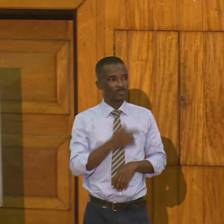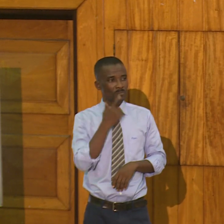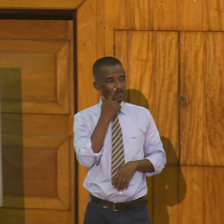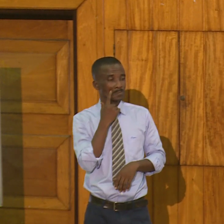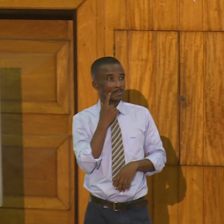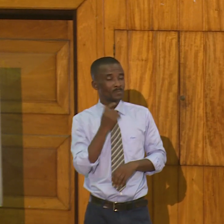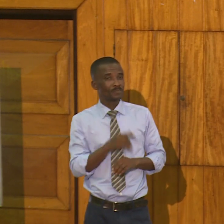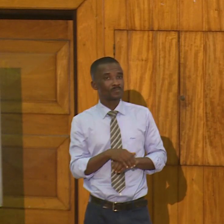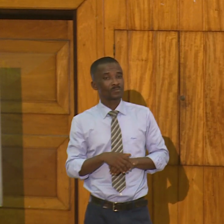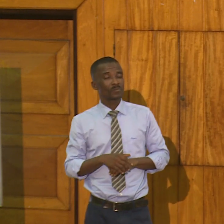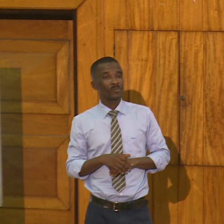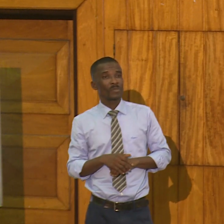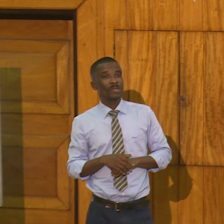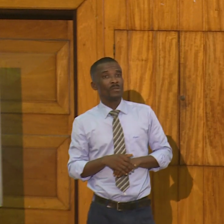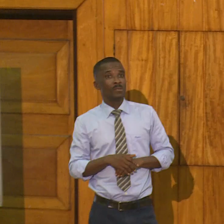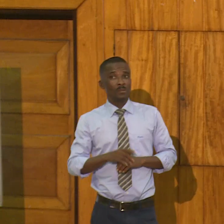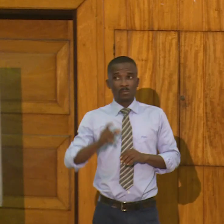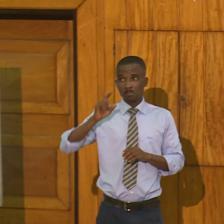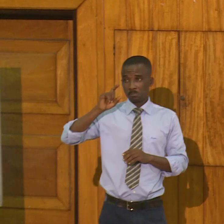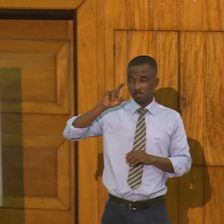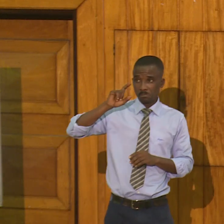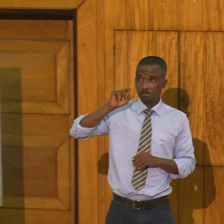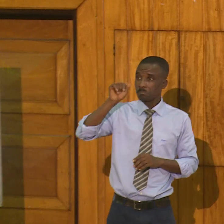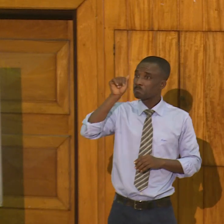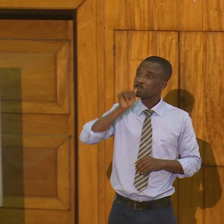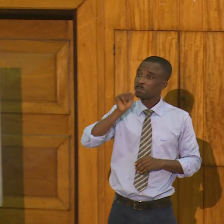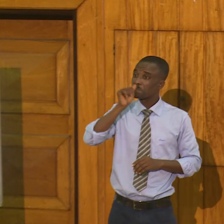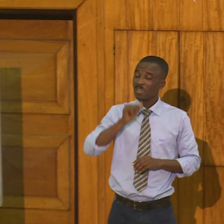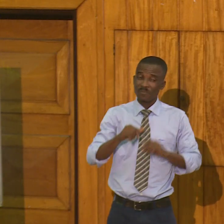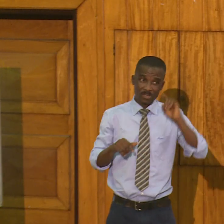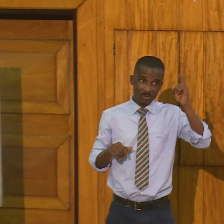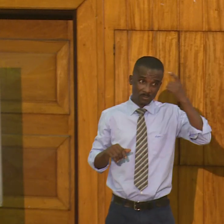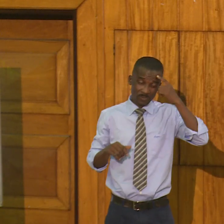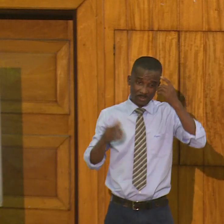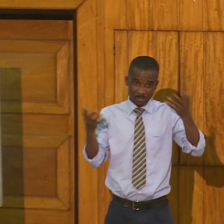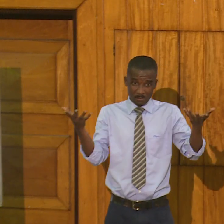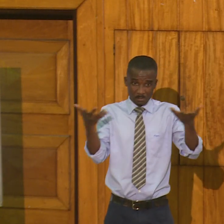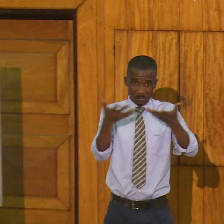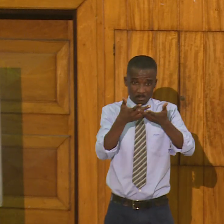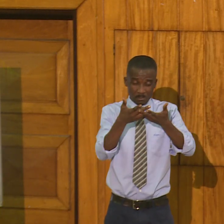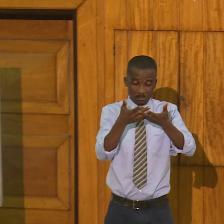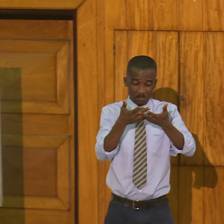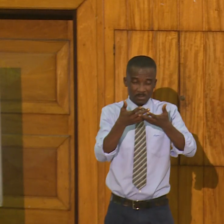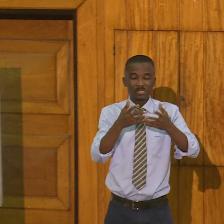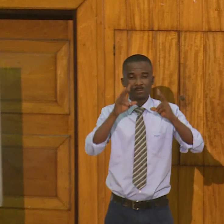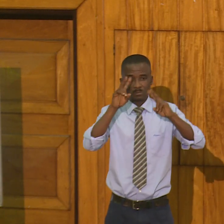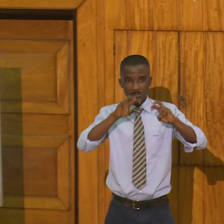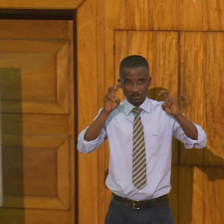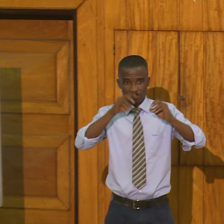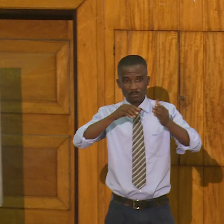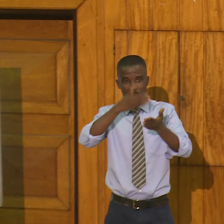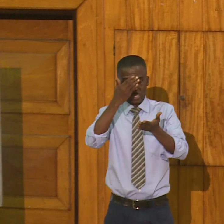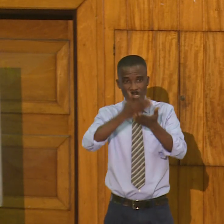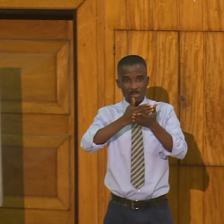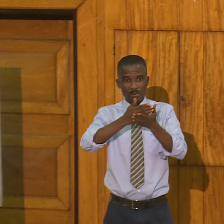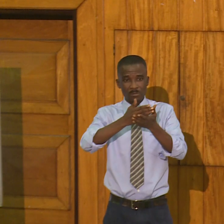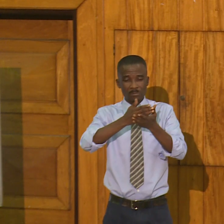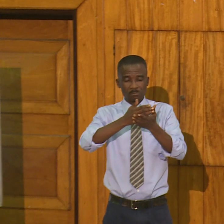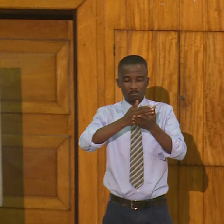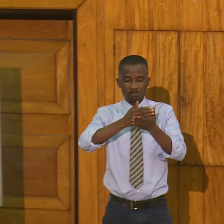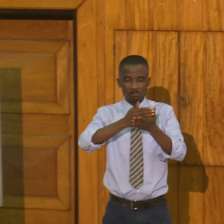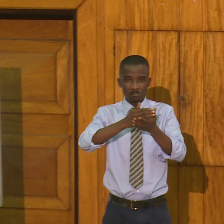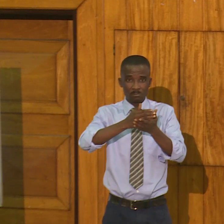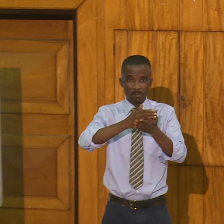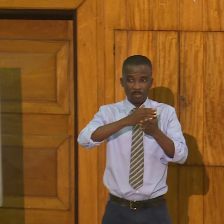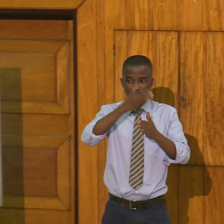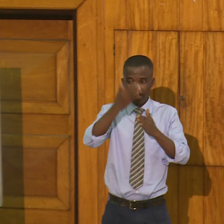hospitals in this study or in subsequent work. Yes, the study has ended, and thank God, like I said earlier on, our very senior